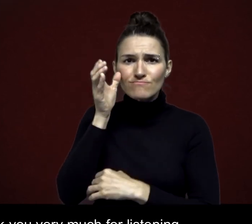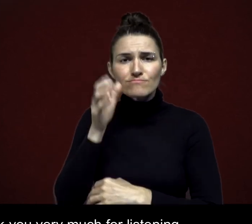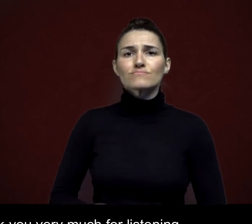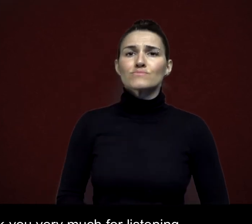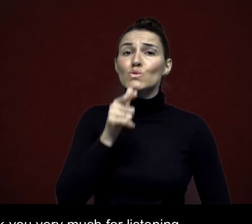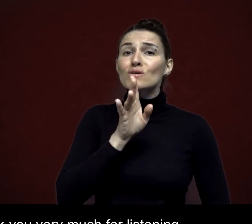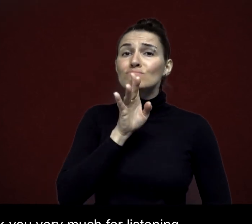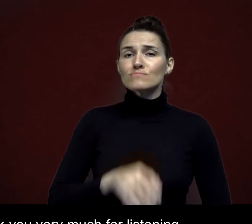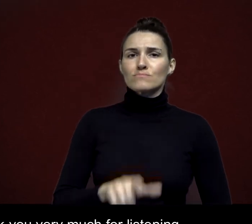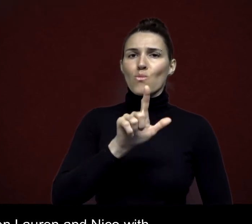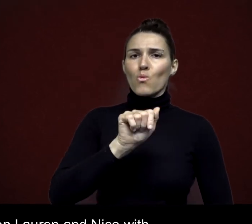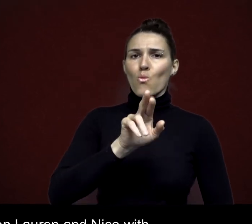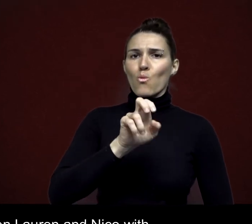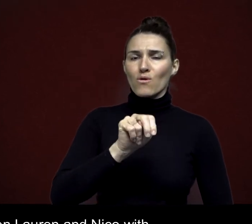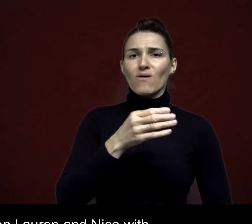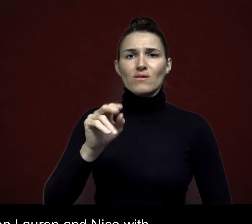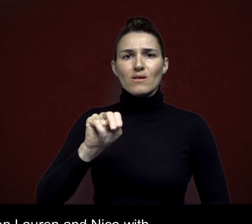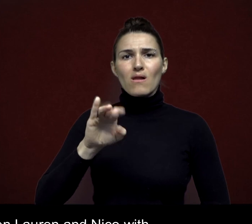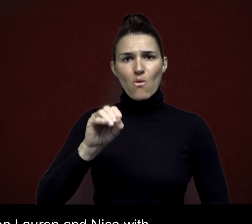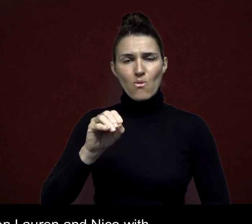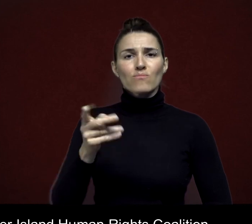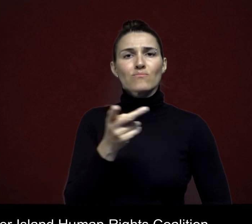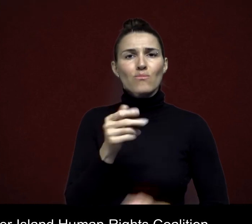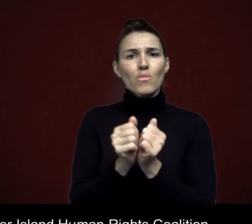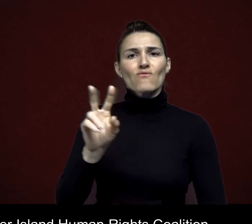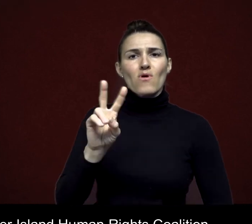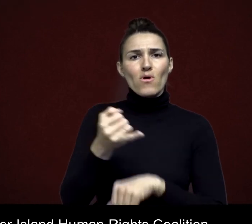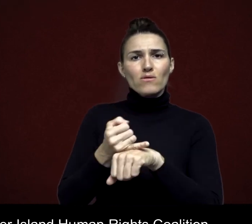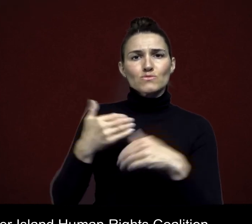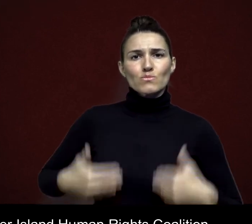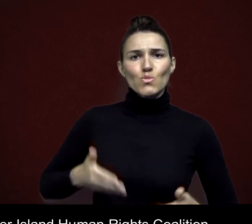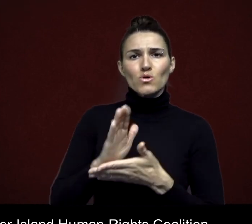very much for listening. This has been Lauren and Nico with the Vancouver Island Human Rights Coalition.